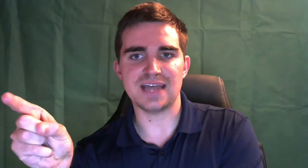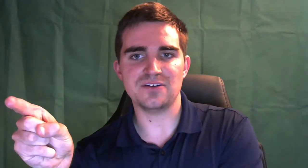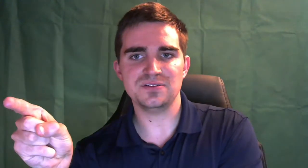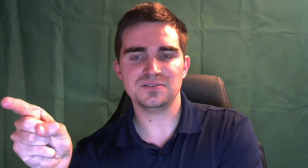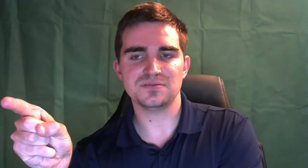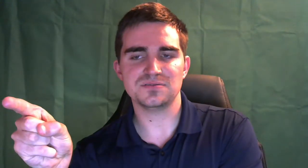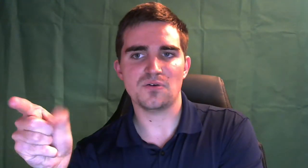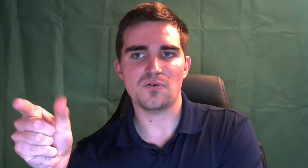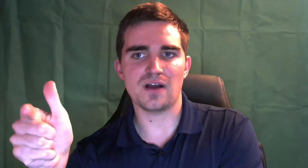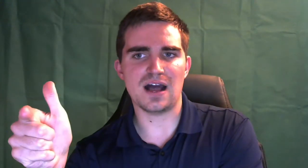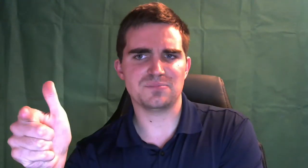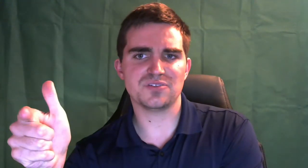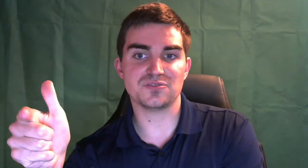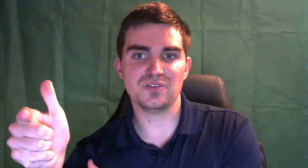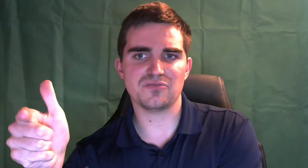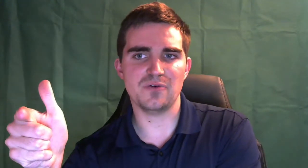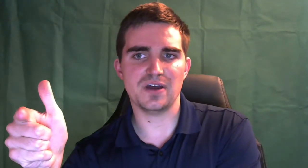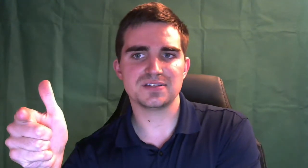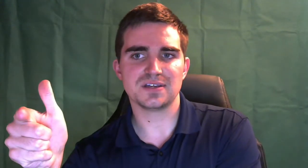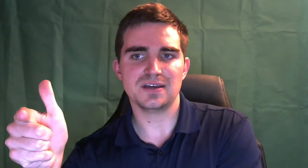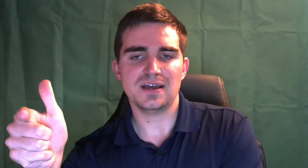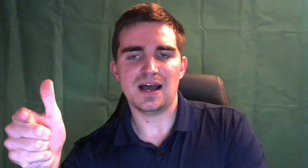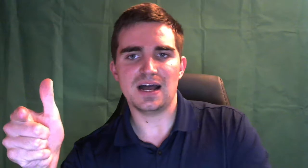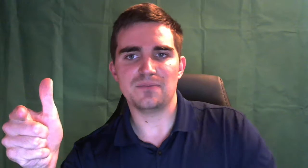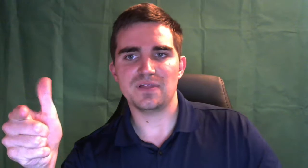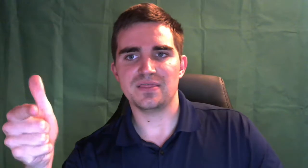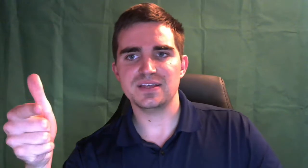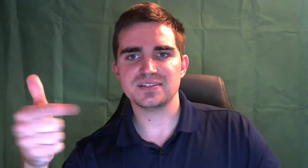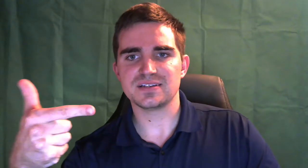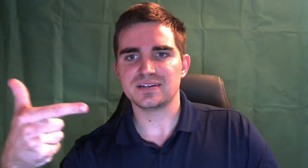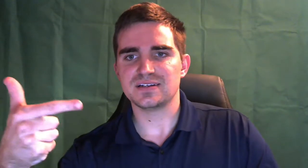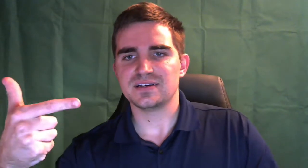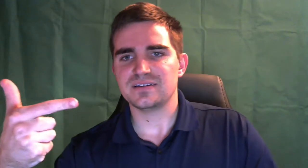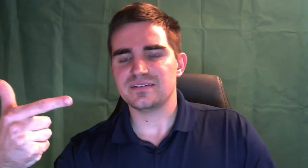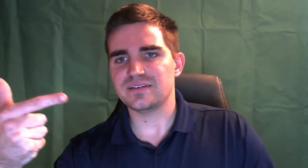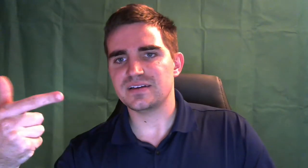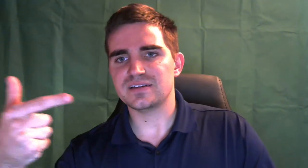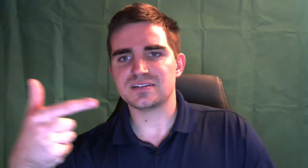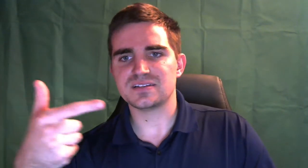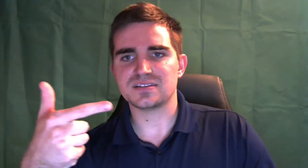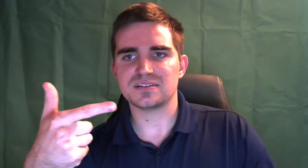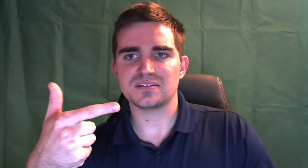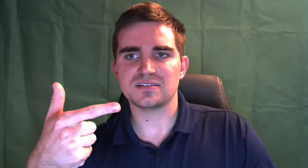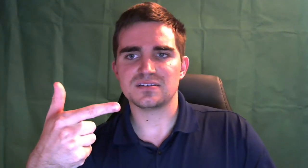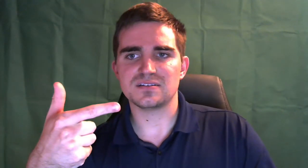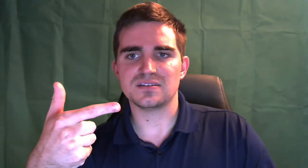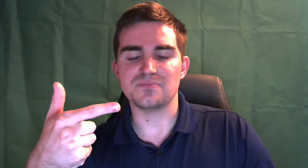down, or up. So there's really three ways. This isn't the